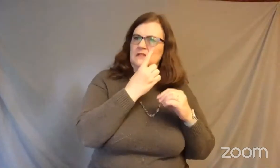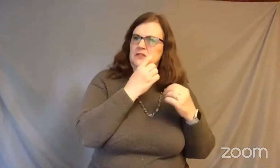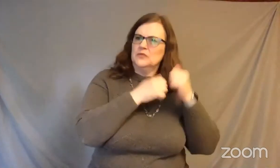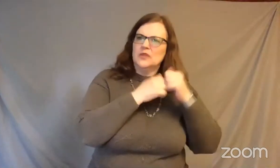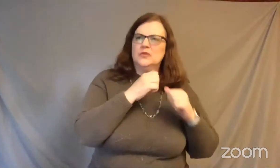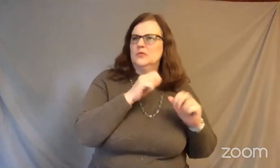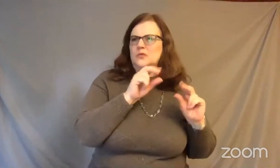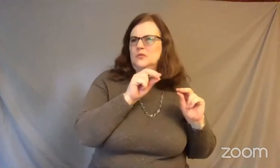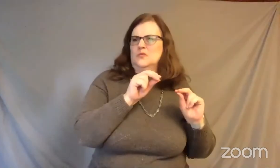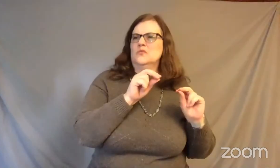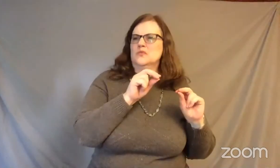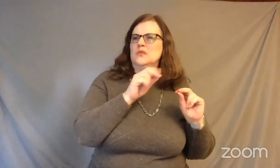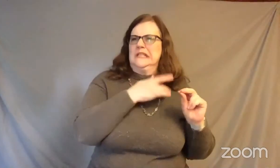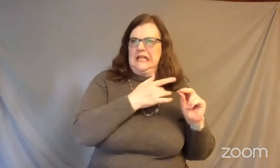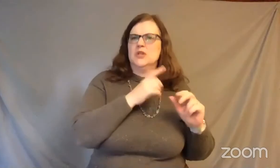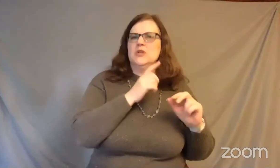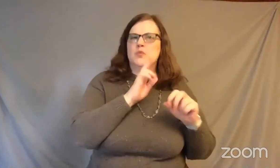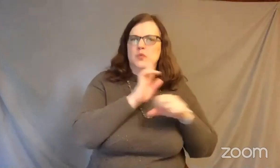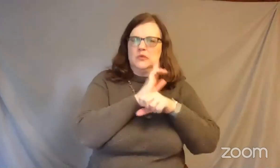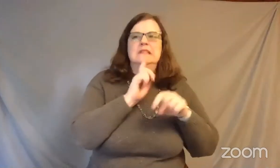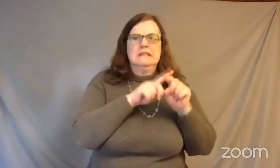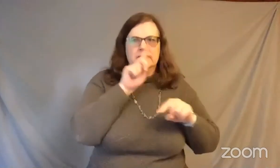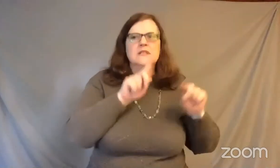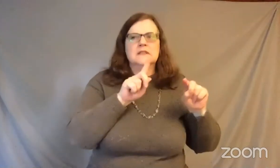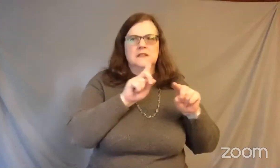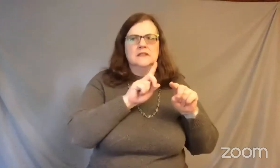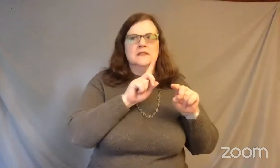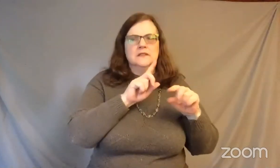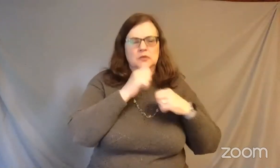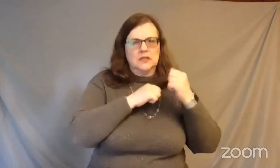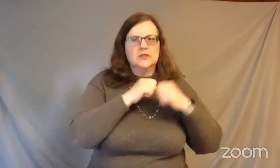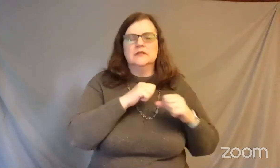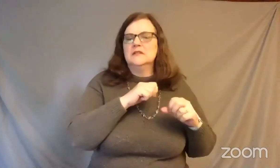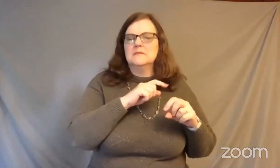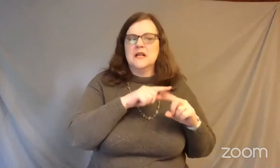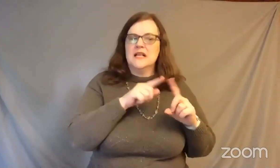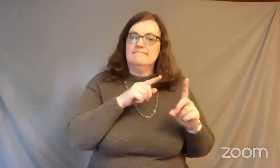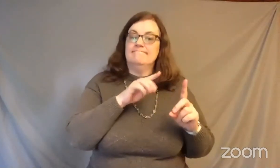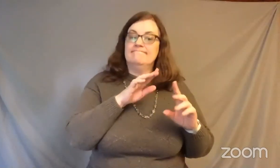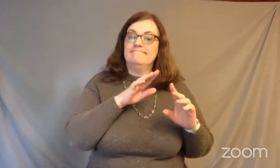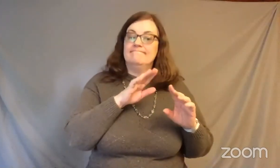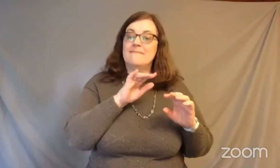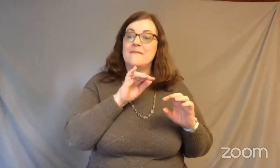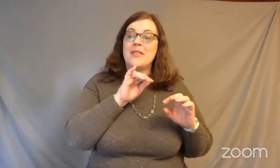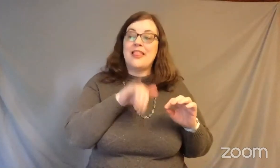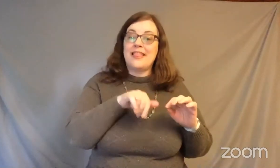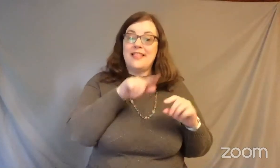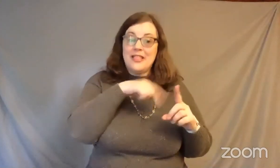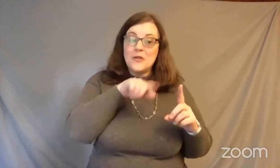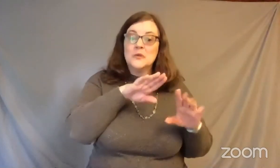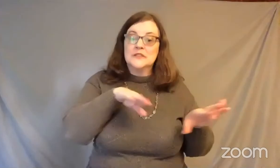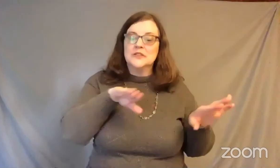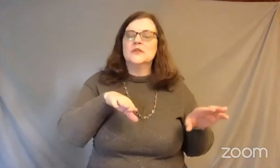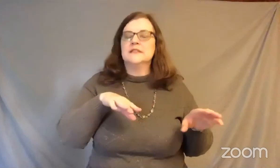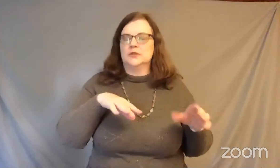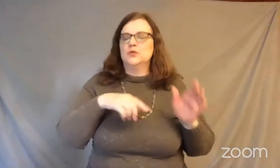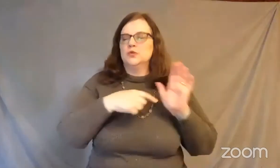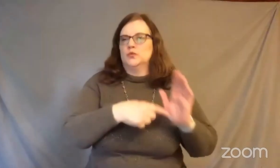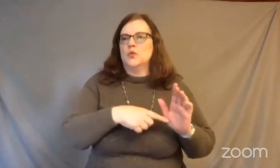their knowledge of English. Deaf children do not use a single structure, a single position in their signed sentences,